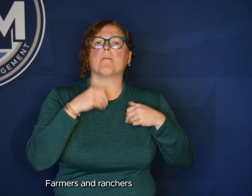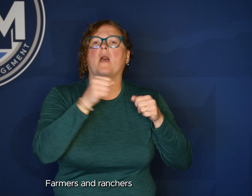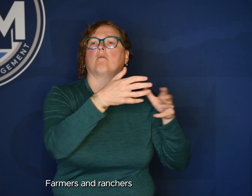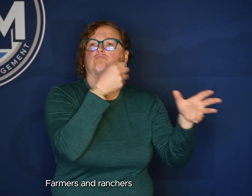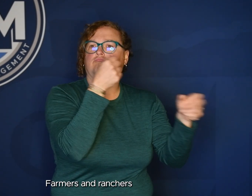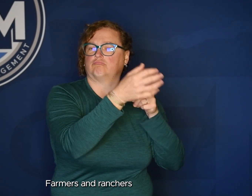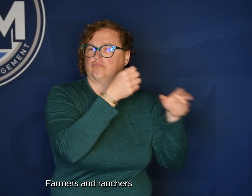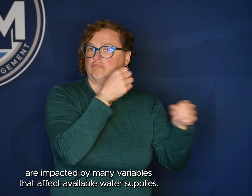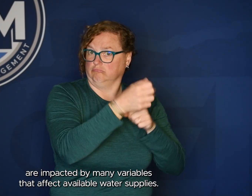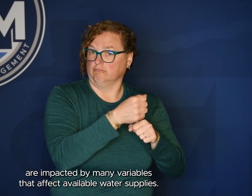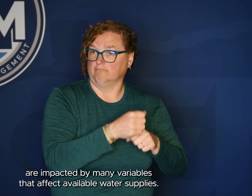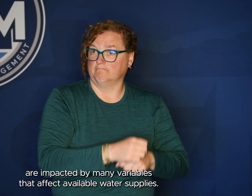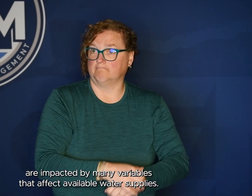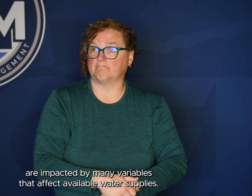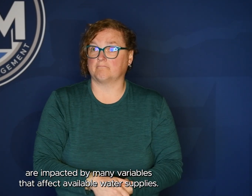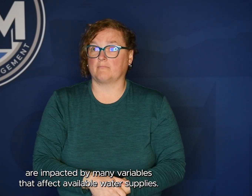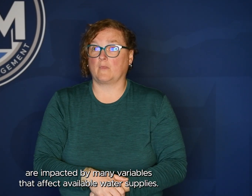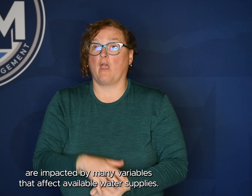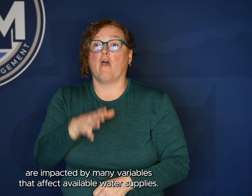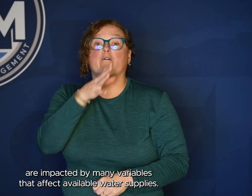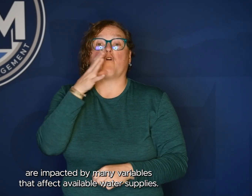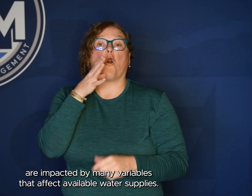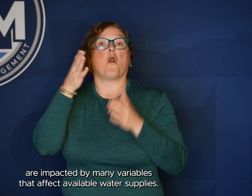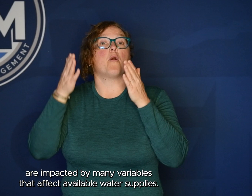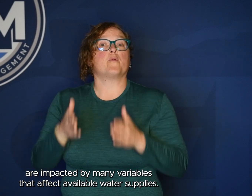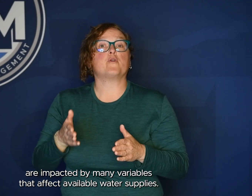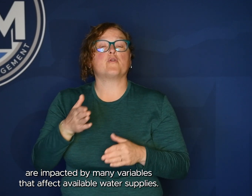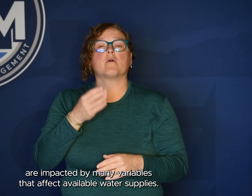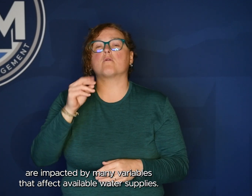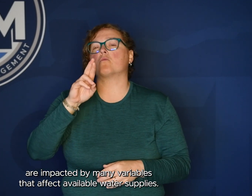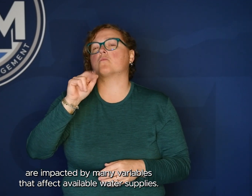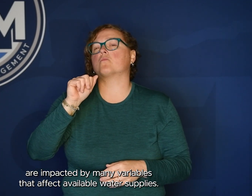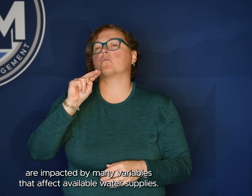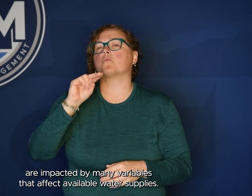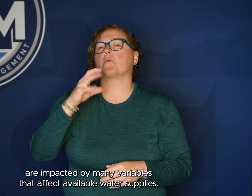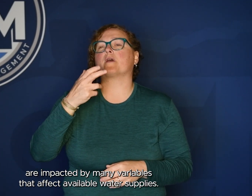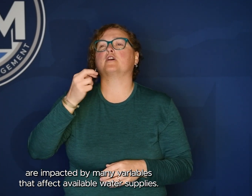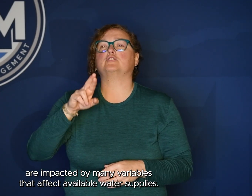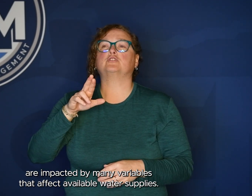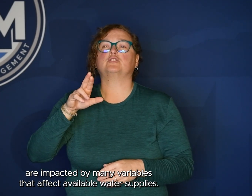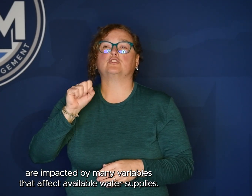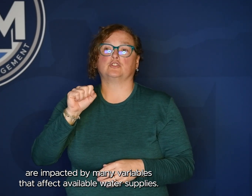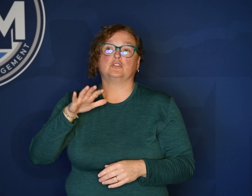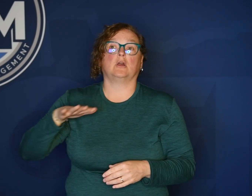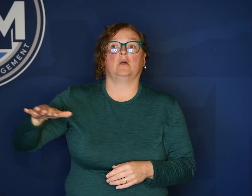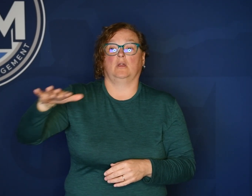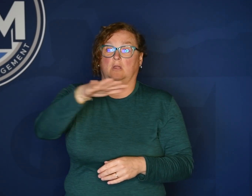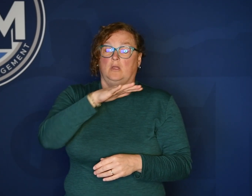Farmers and ranchers are impacted by many variables that affect available water supplies.